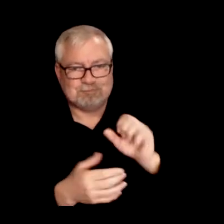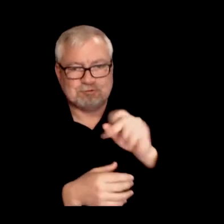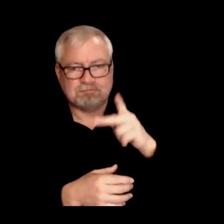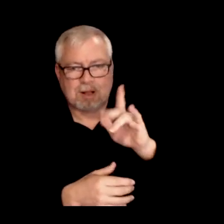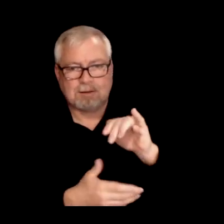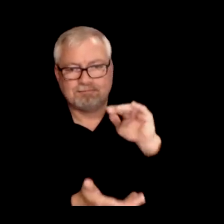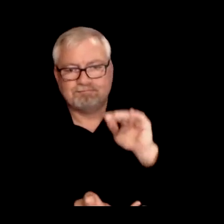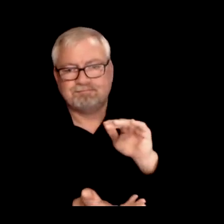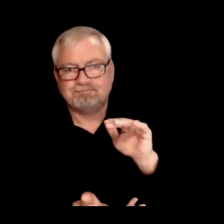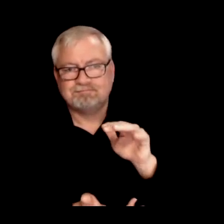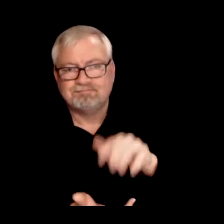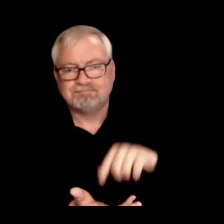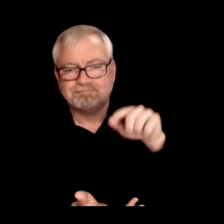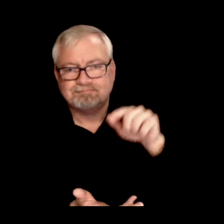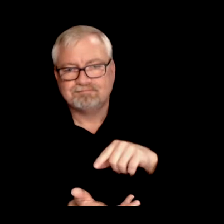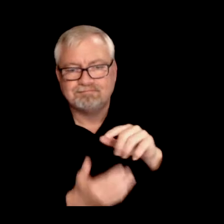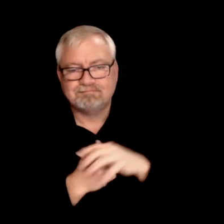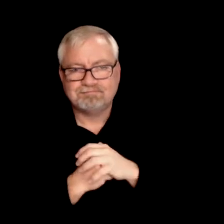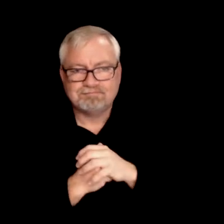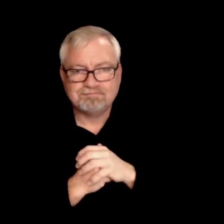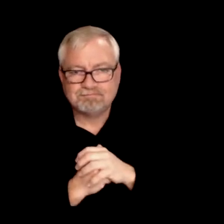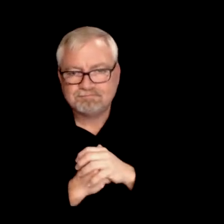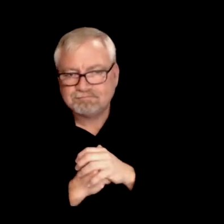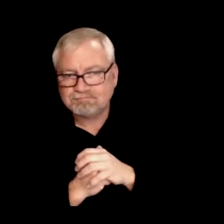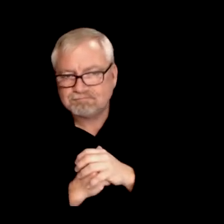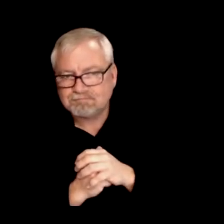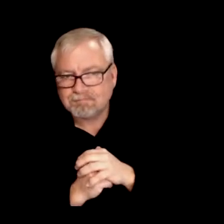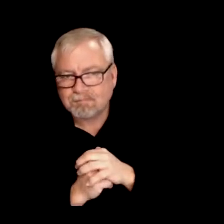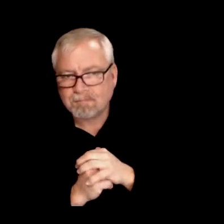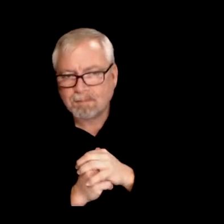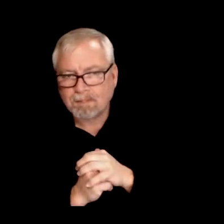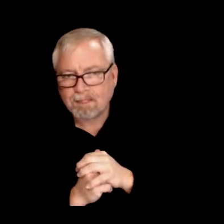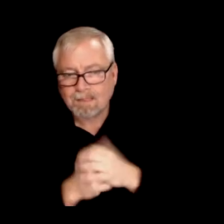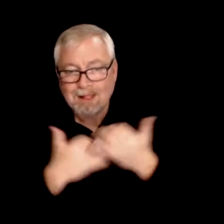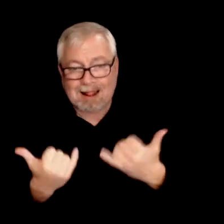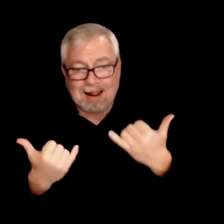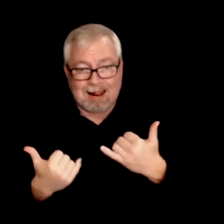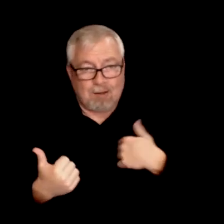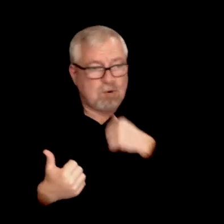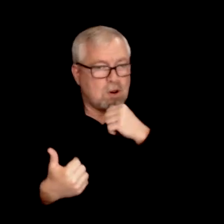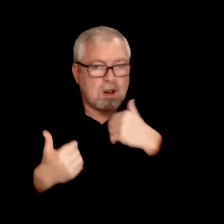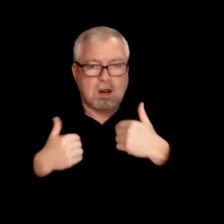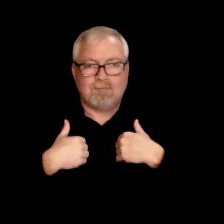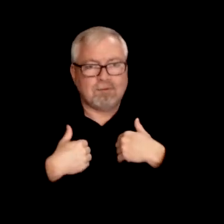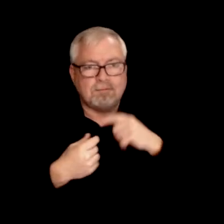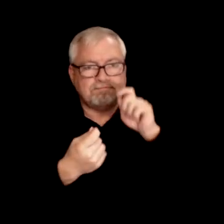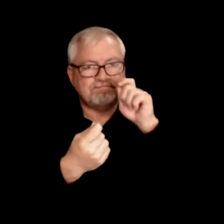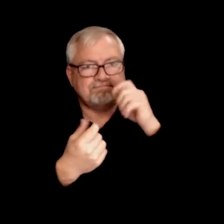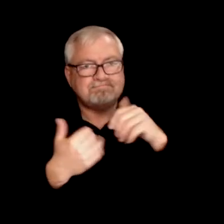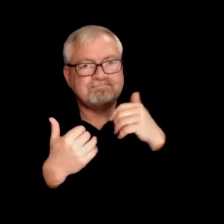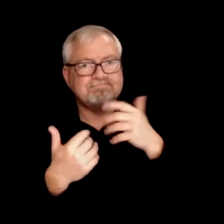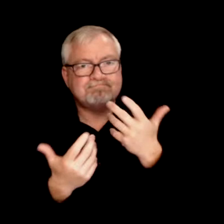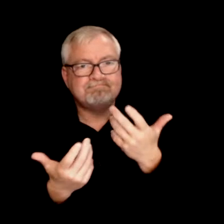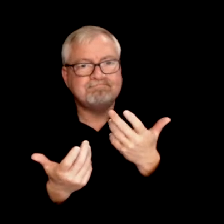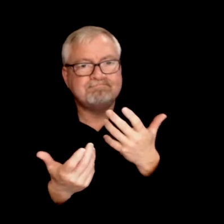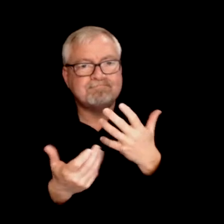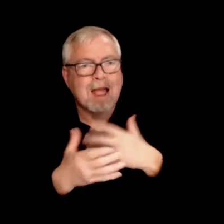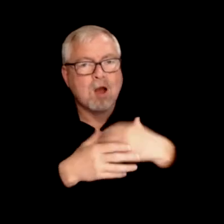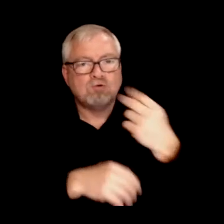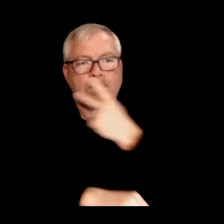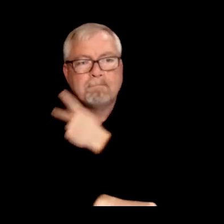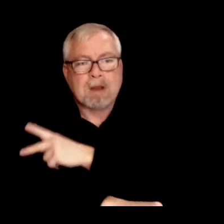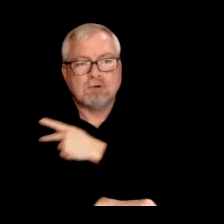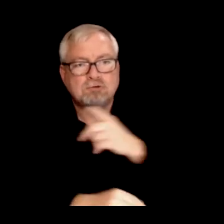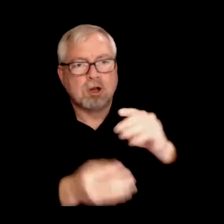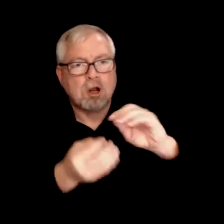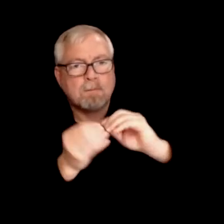at the present time have the ability to get more of that happening in the outpatient setting if we can work through some of the